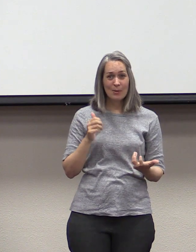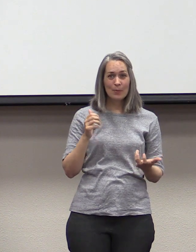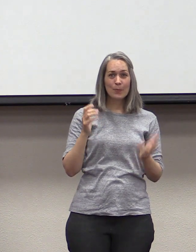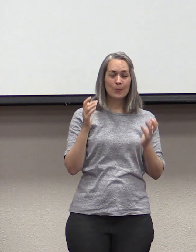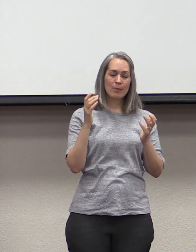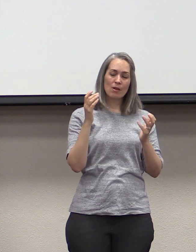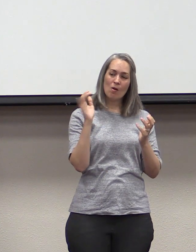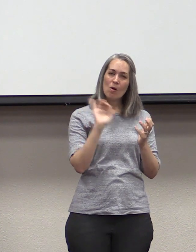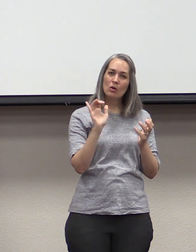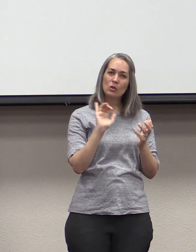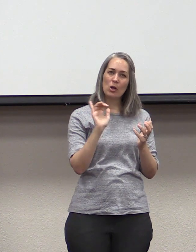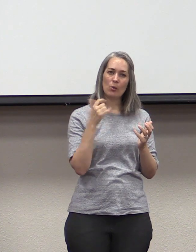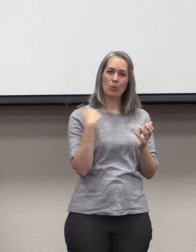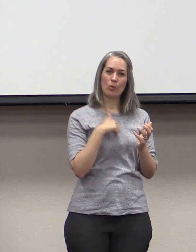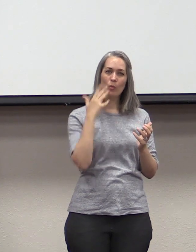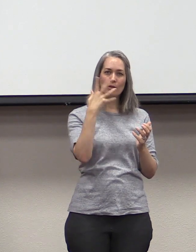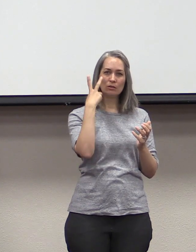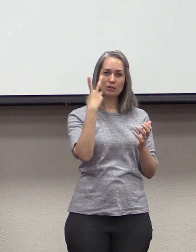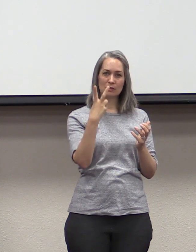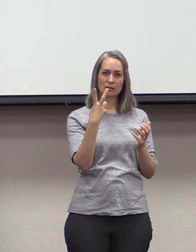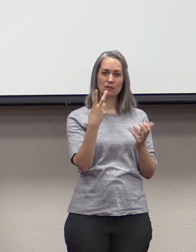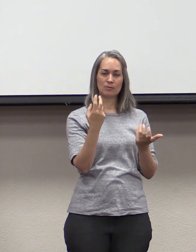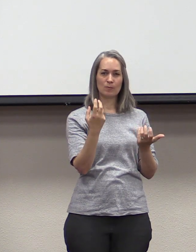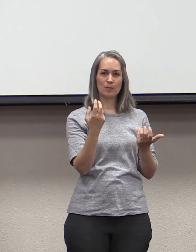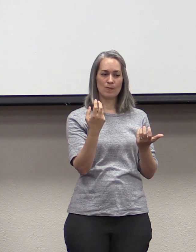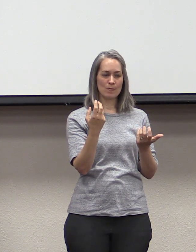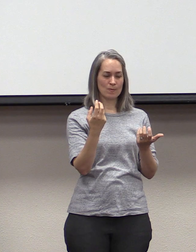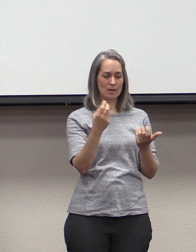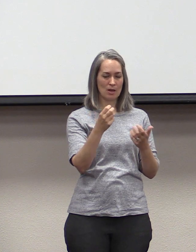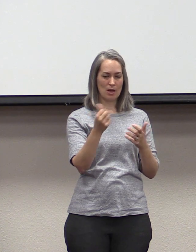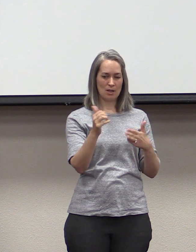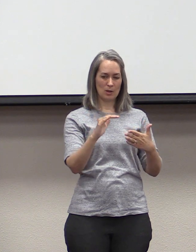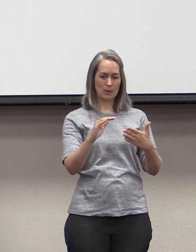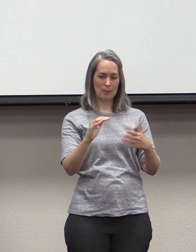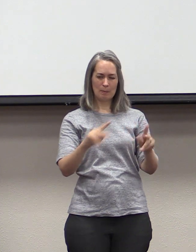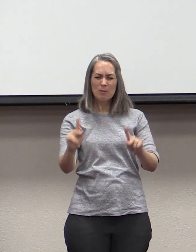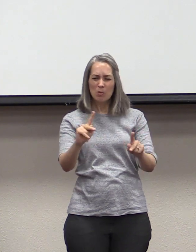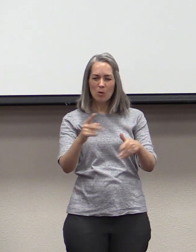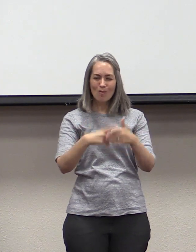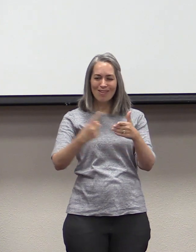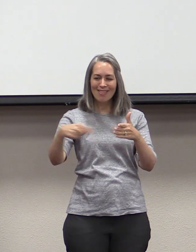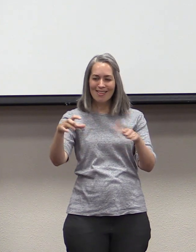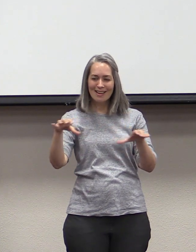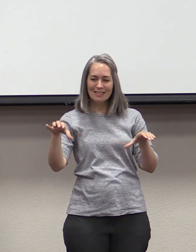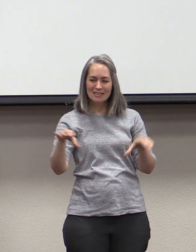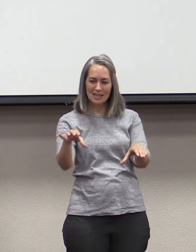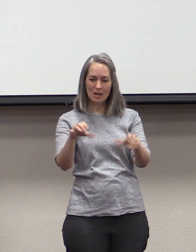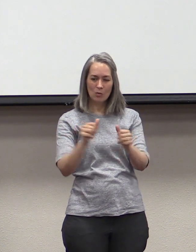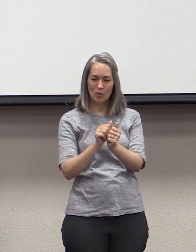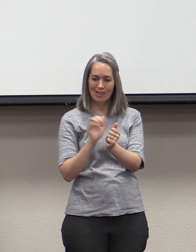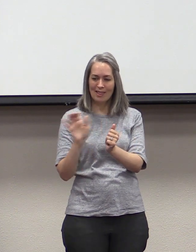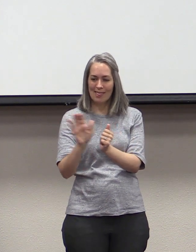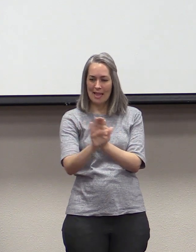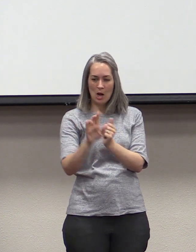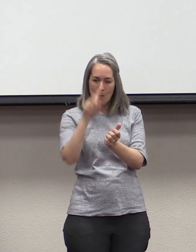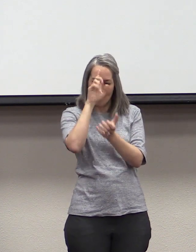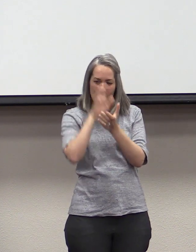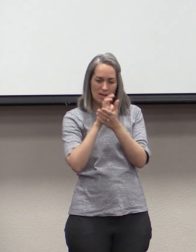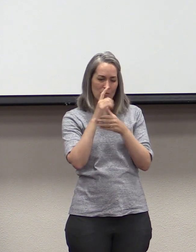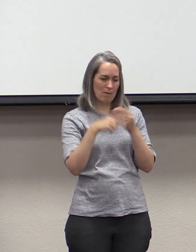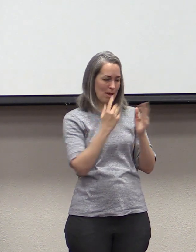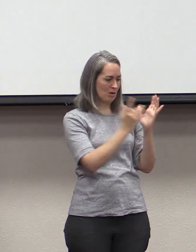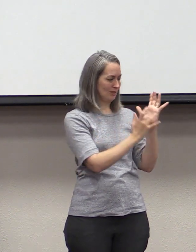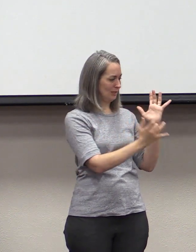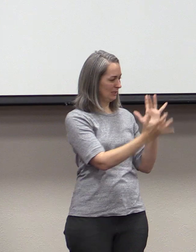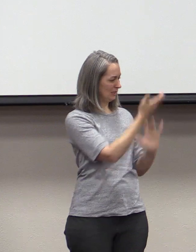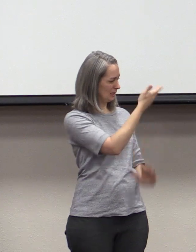at other ways that other people in there, what they did with their belief about Jesus. And